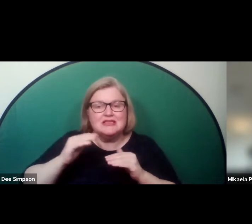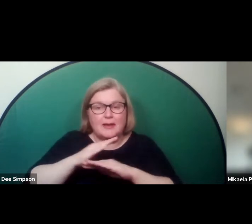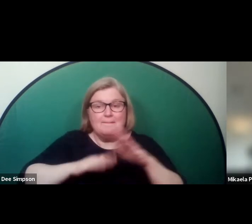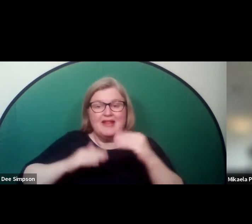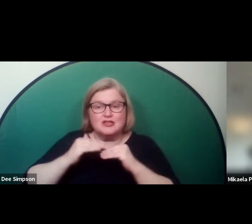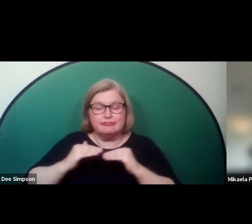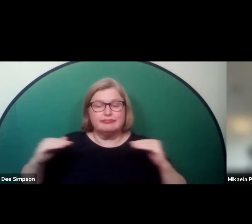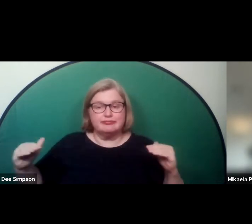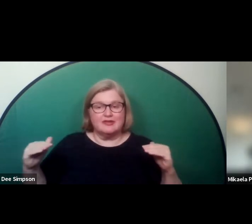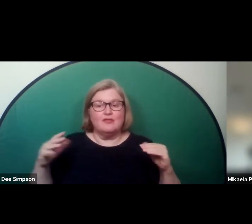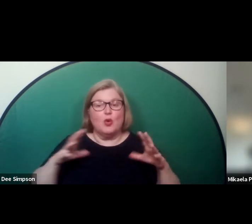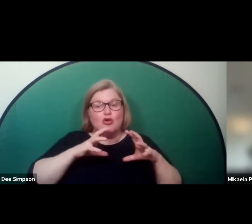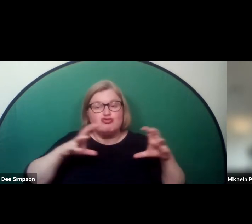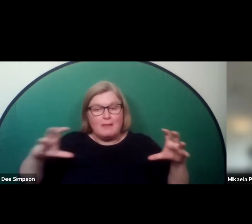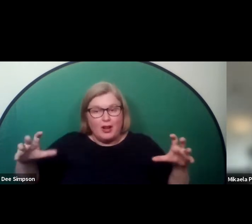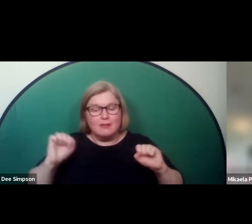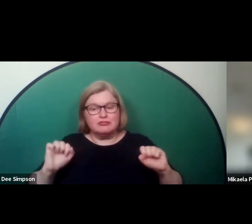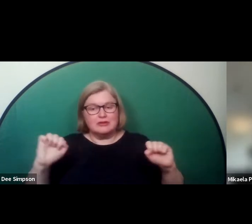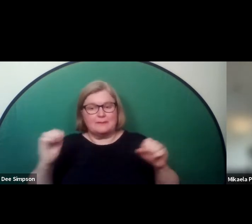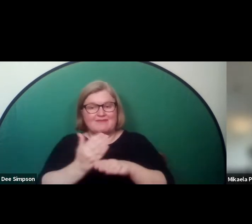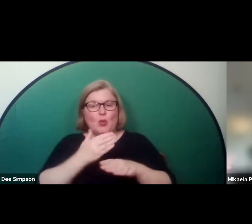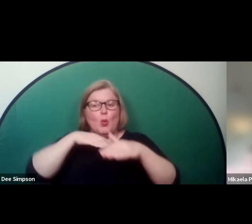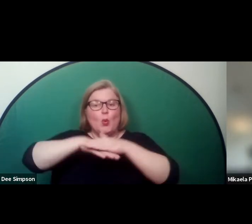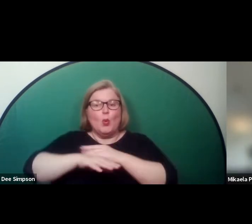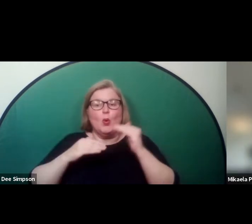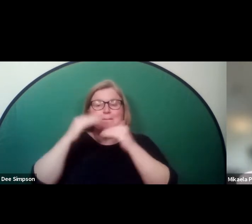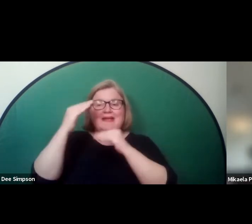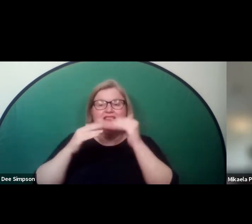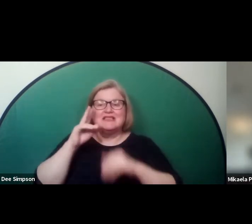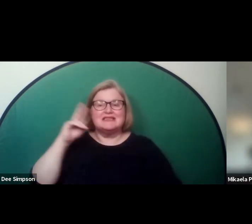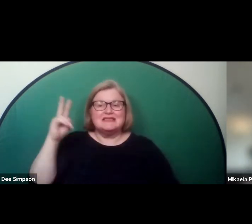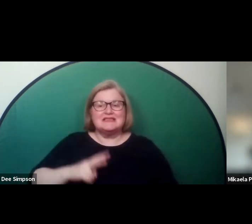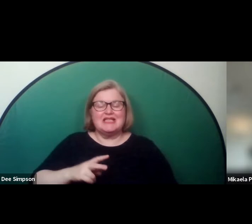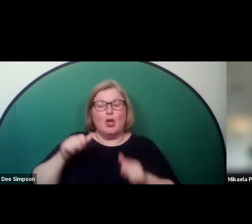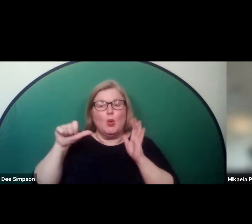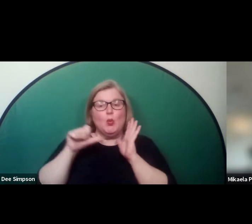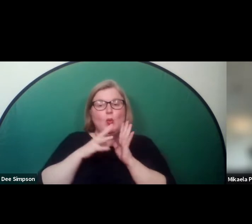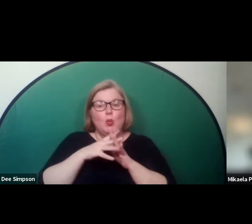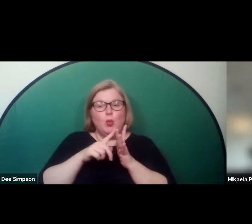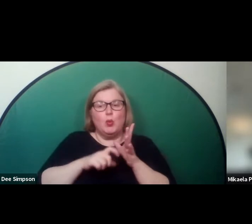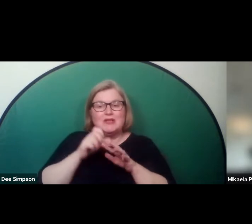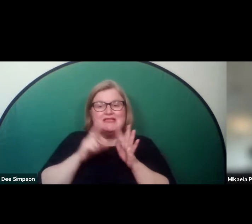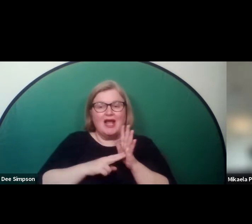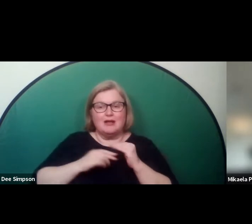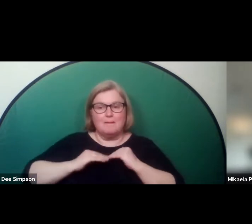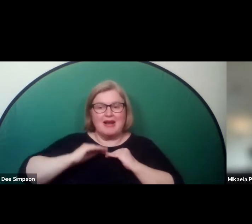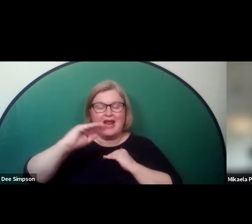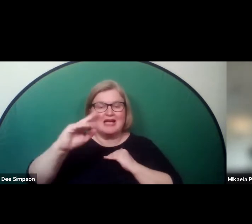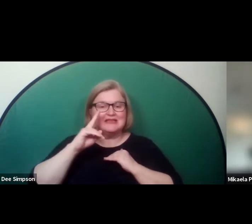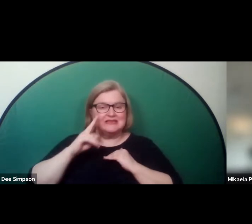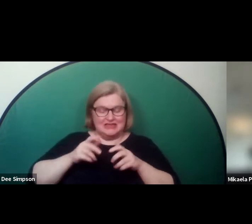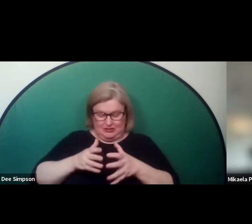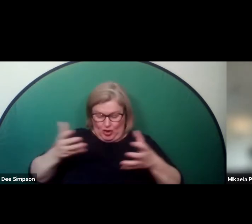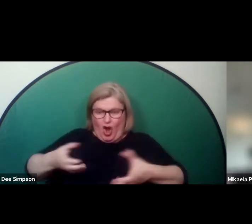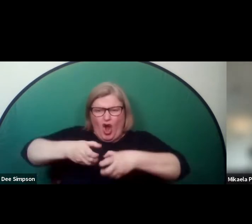for this flooding protection. But before you even enter the building, there is a wooden plank that's being used to support people crossing an open